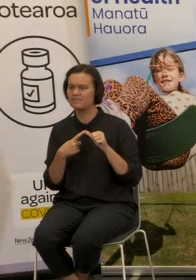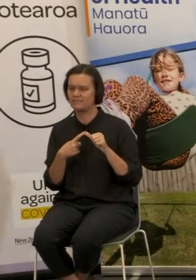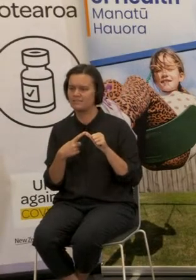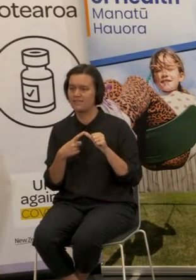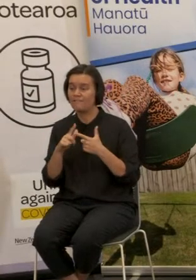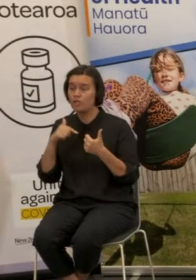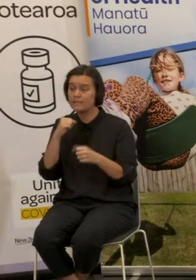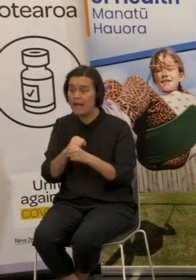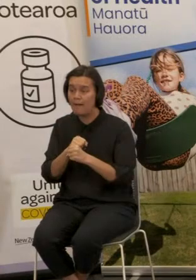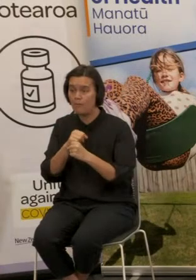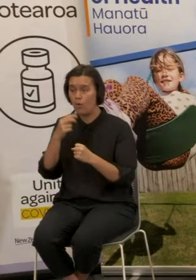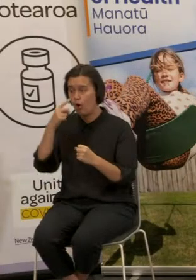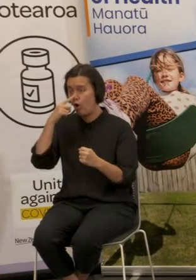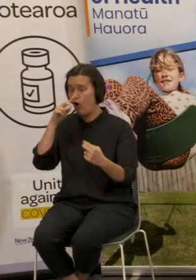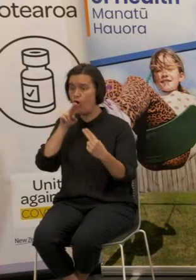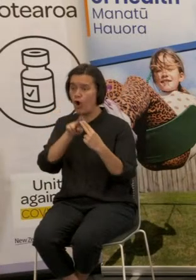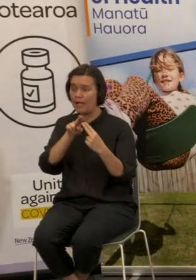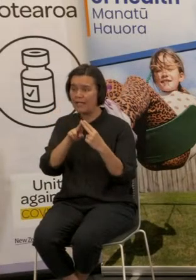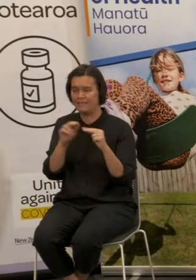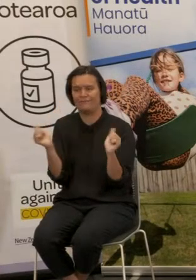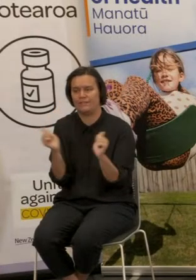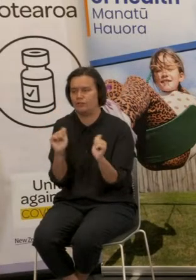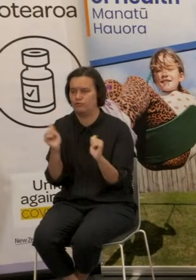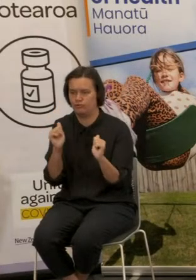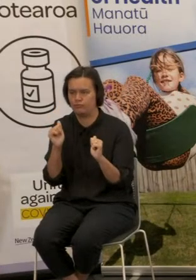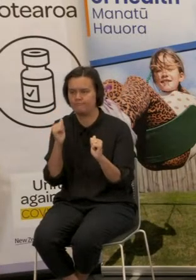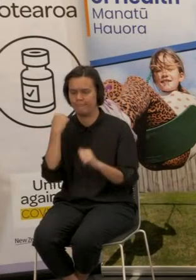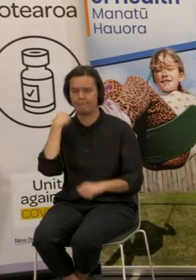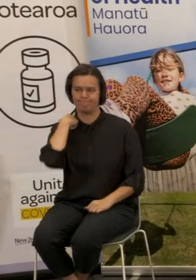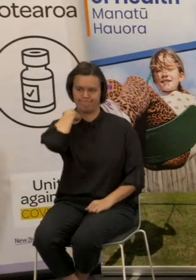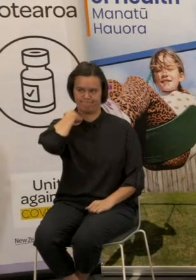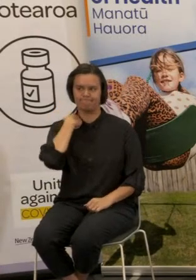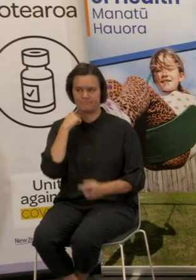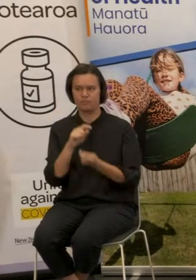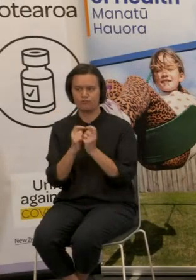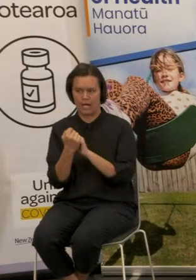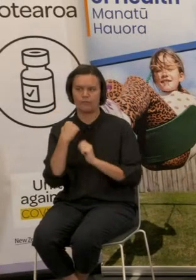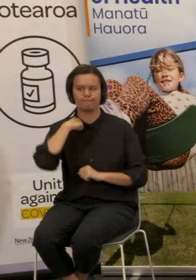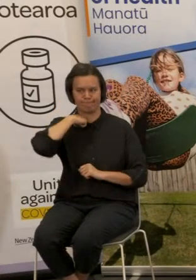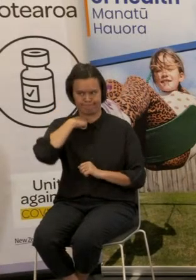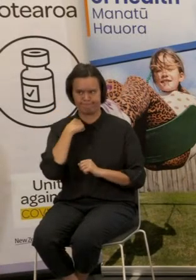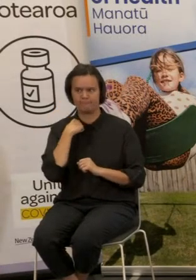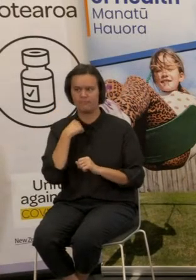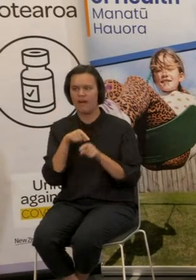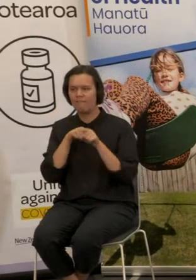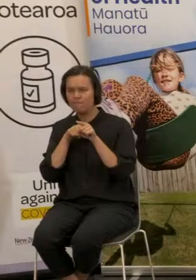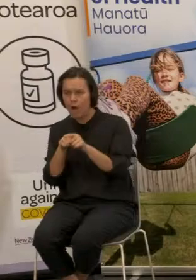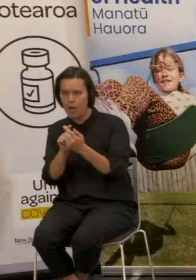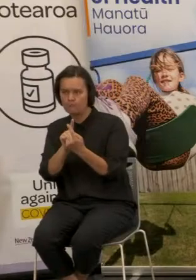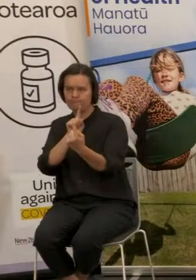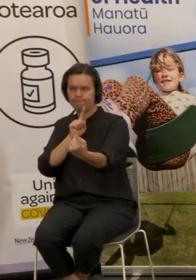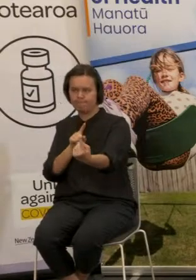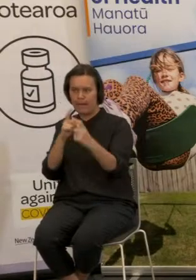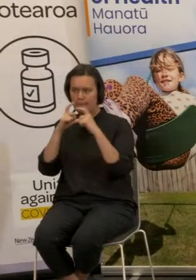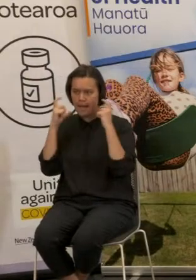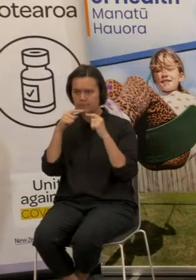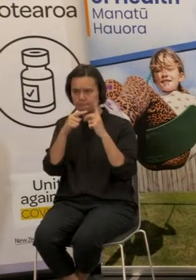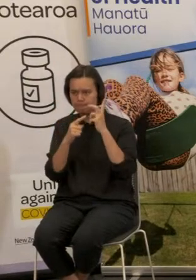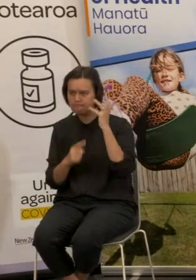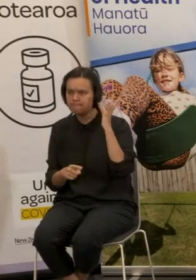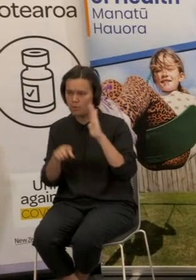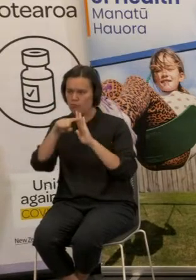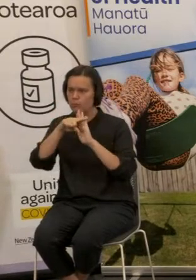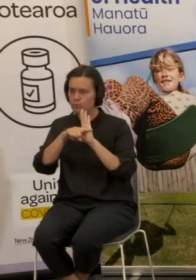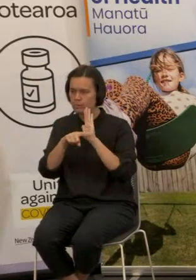elbows. Secondly, let's get our whānau vaccinated, and that's really the big effort. And lastly, and the kōrero has really focused in on this in our